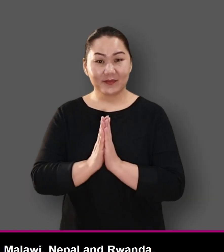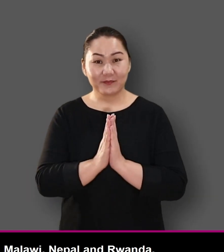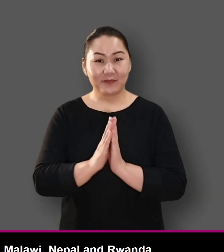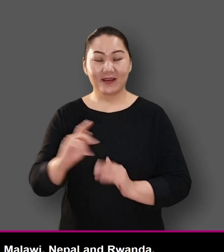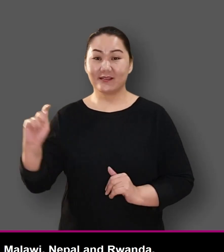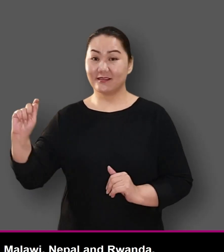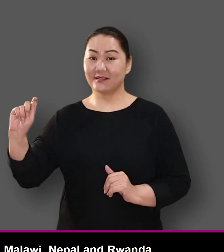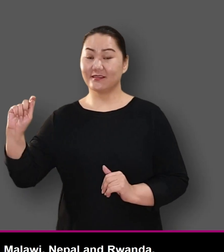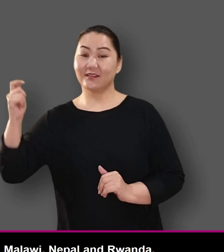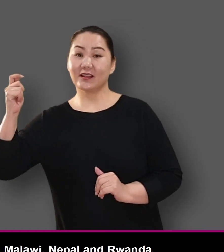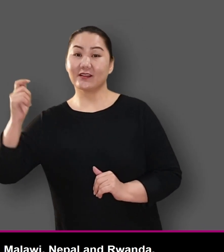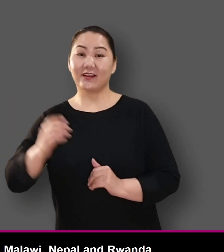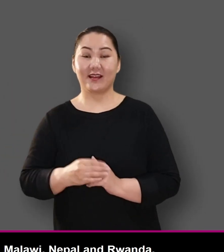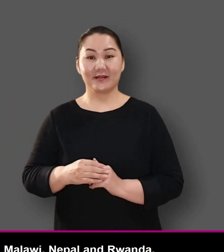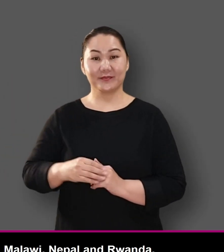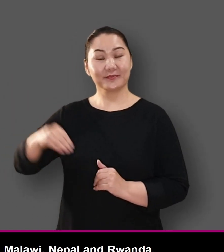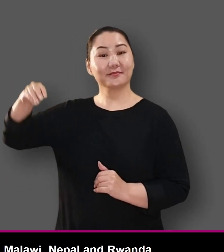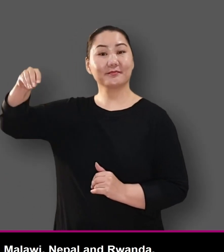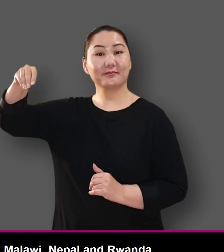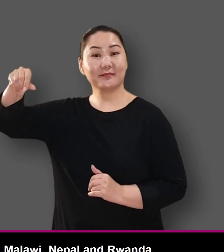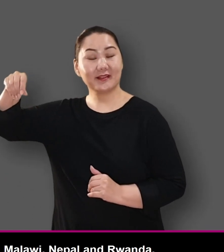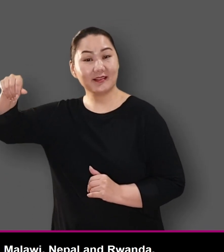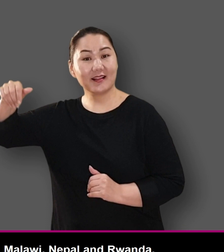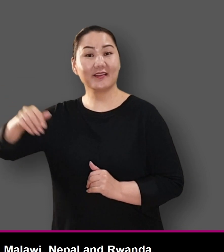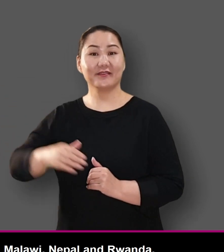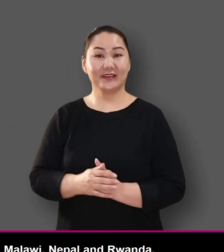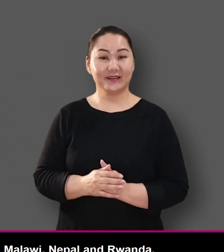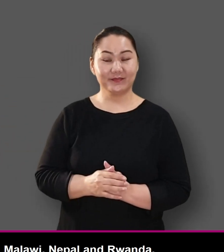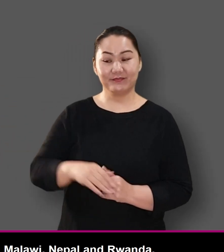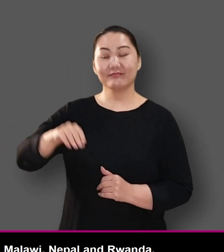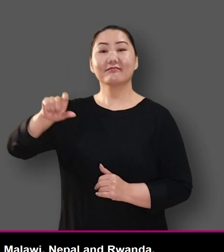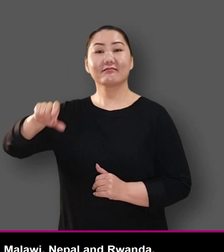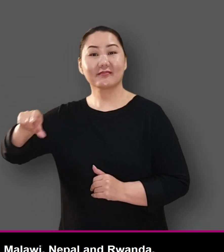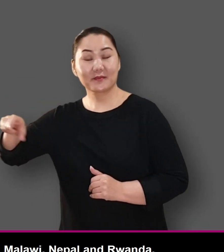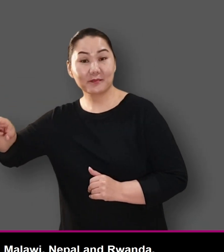As in Myanmar, Kenya, Malawi, Nepal, and Rwanda,